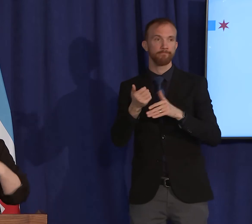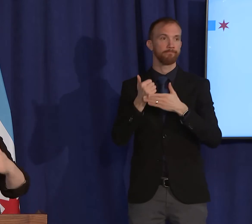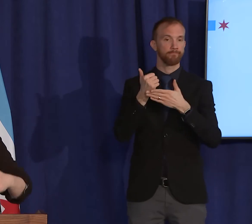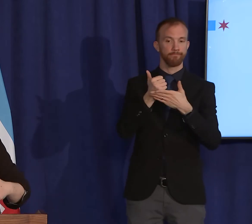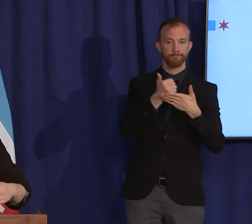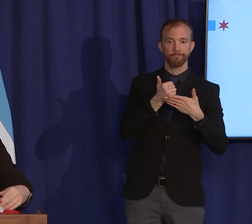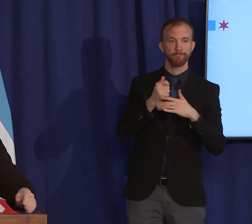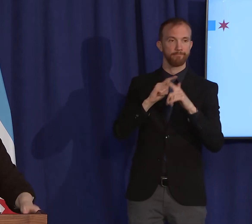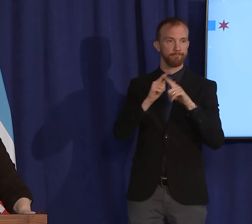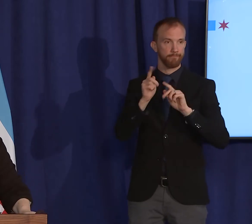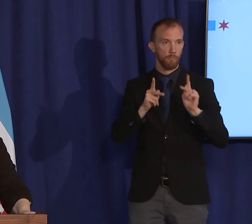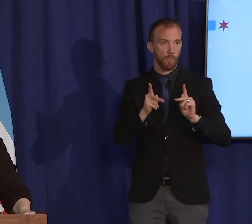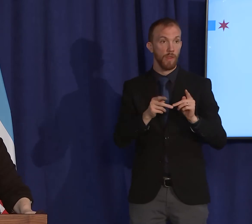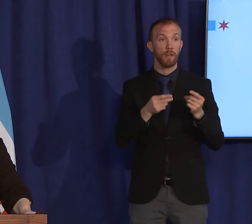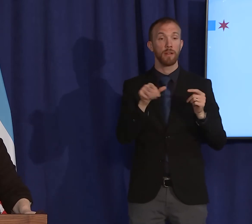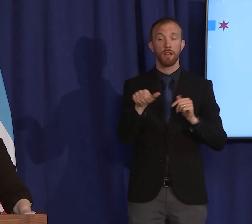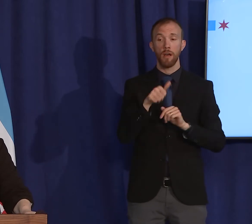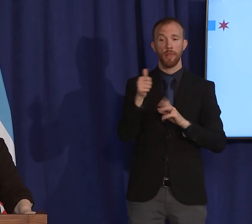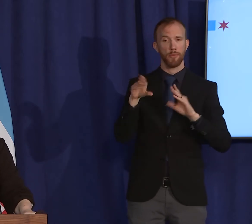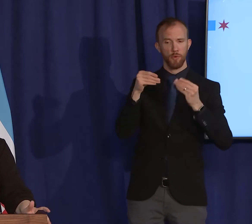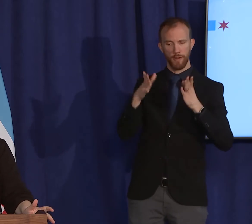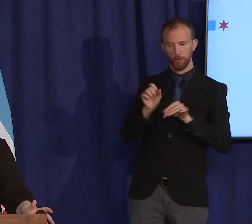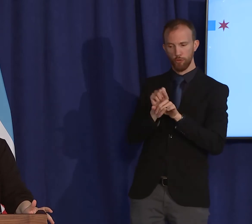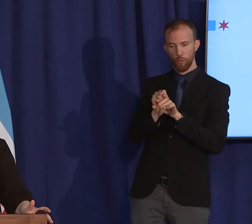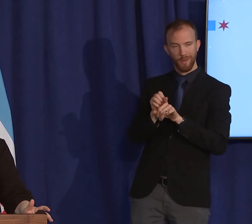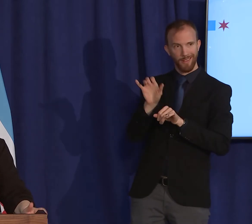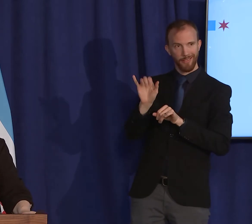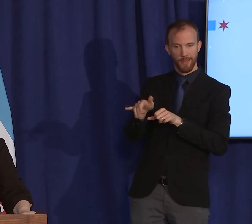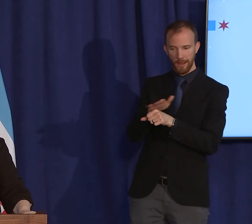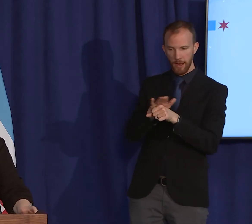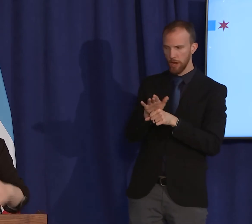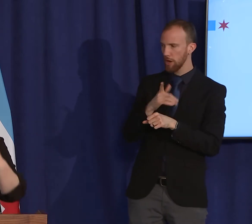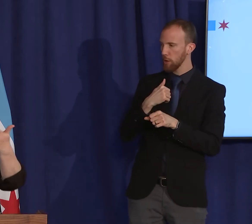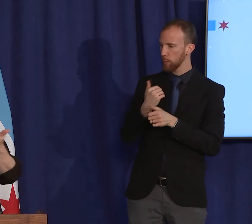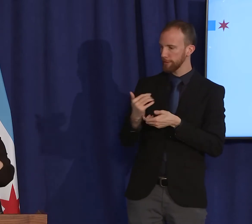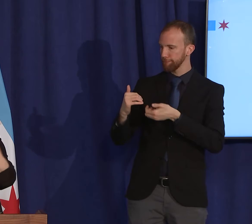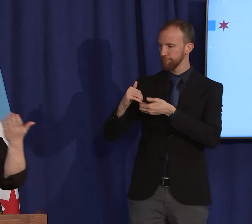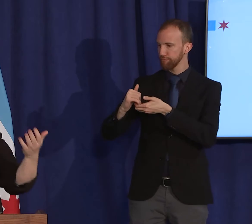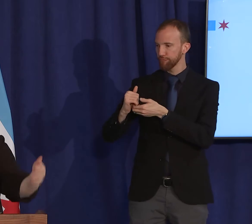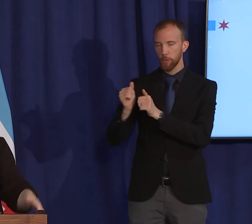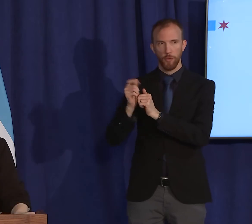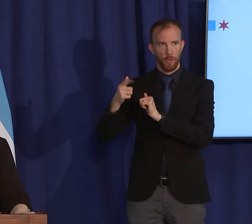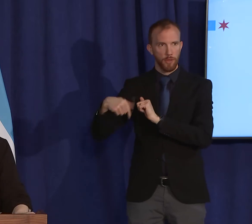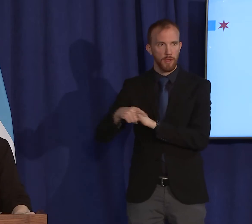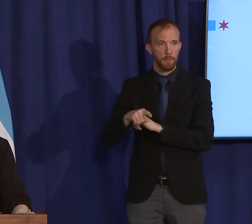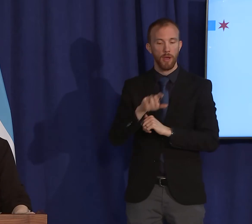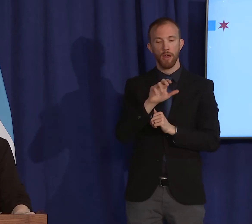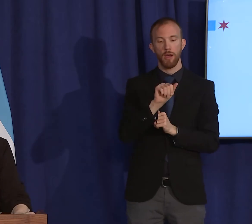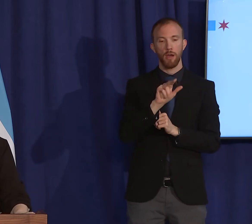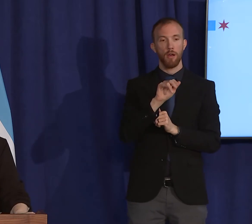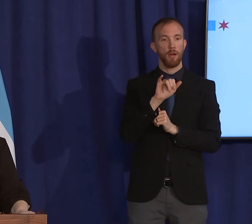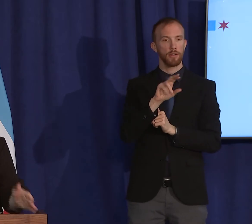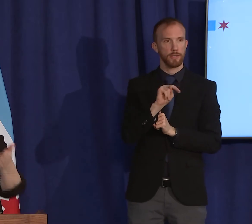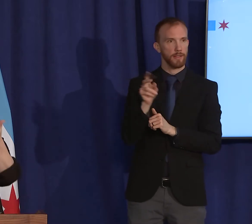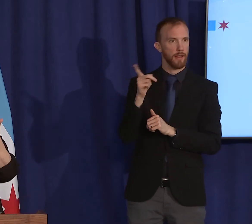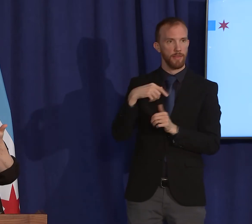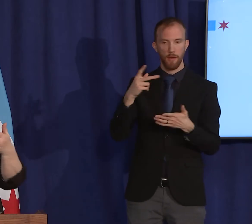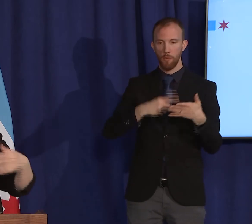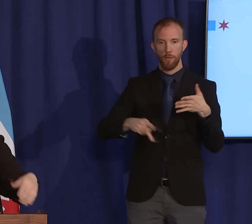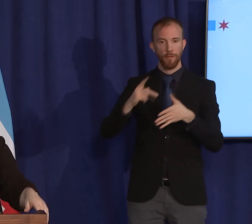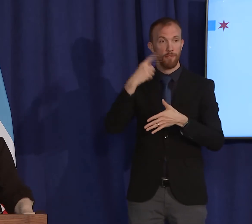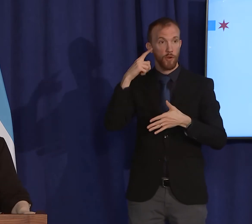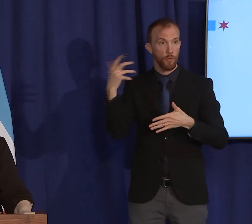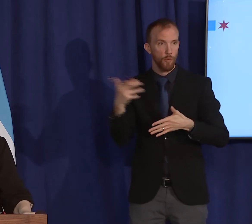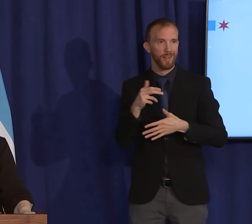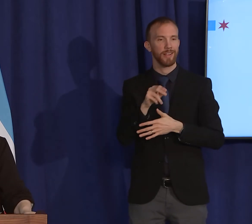with some of the other providers who serve that area. We've made Austin obviously a priority for appointments at the United Center, so people